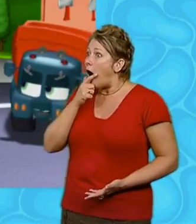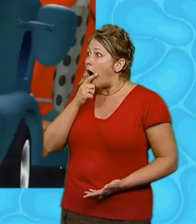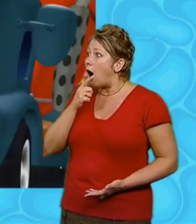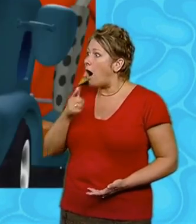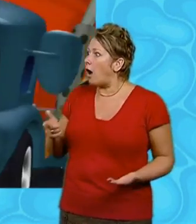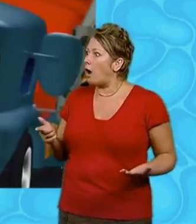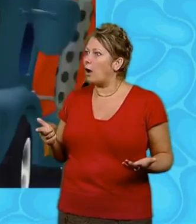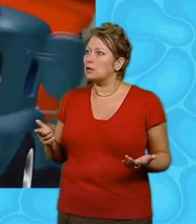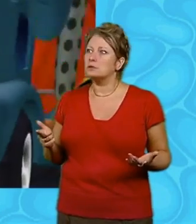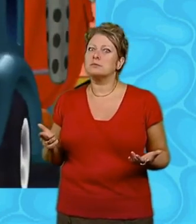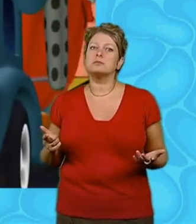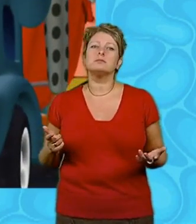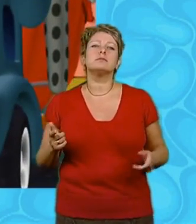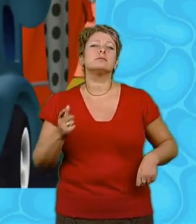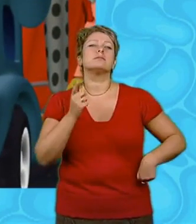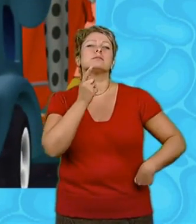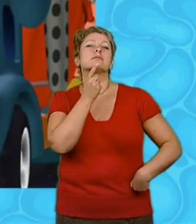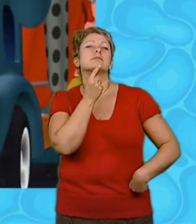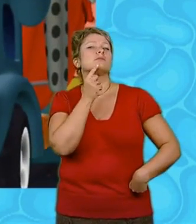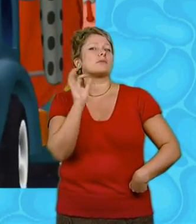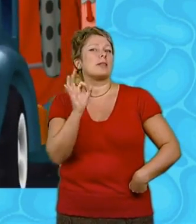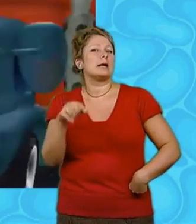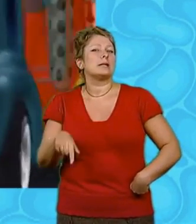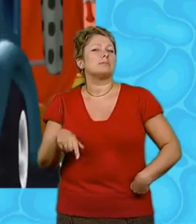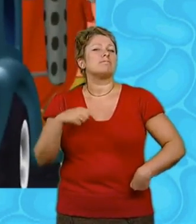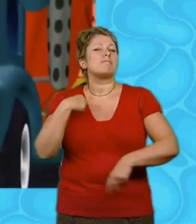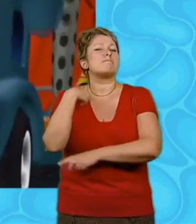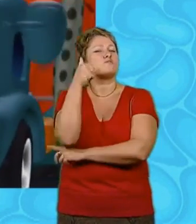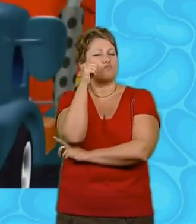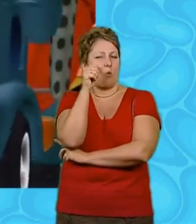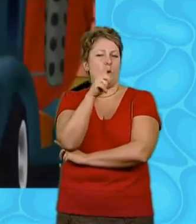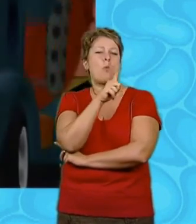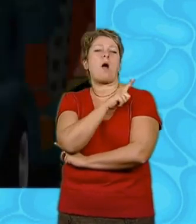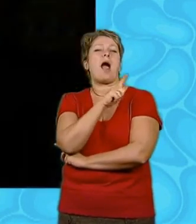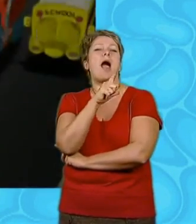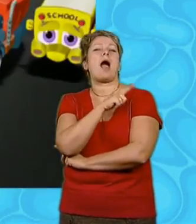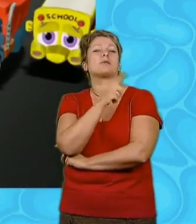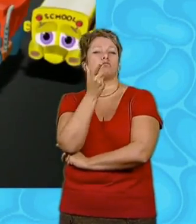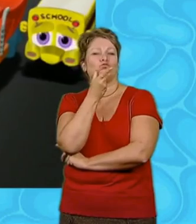What do you mean? Not here. And I think I know why.